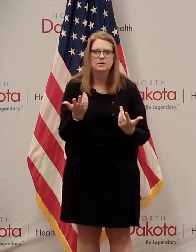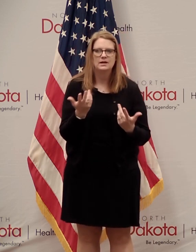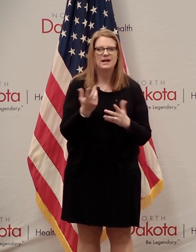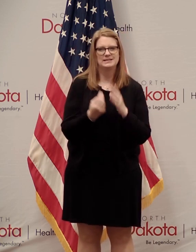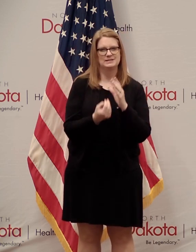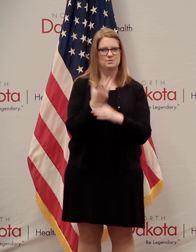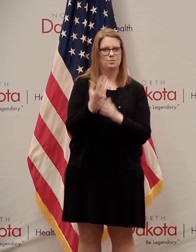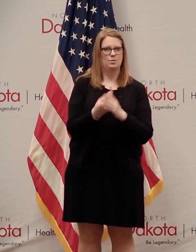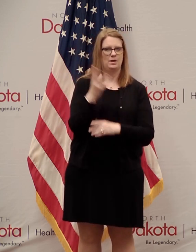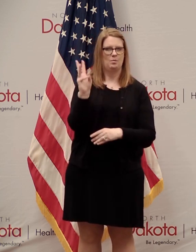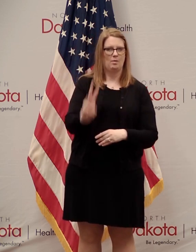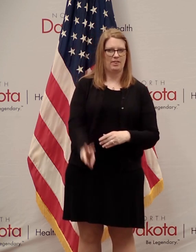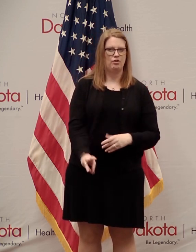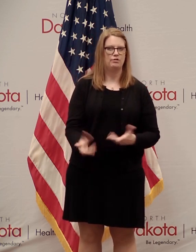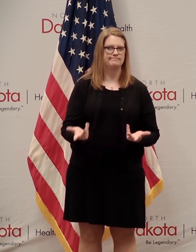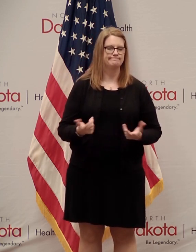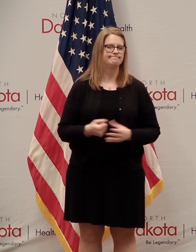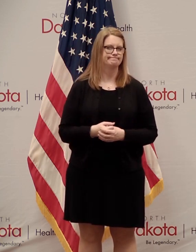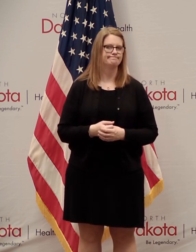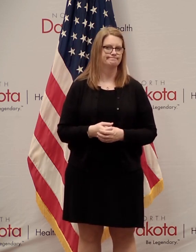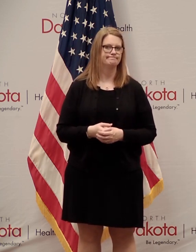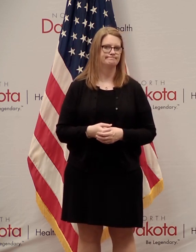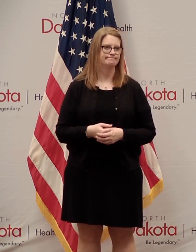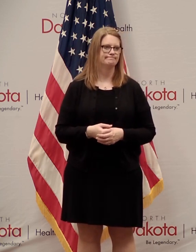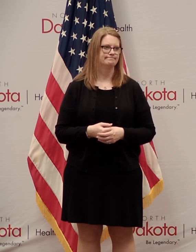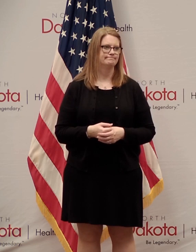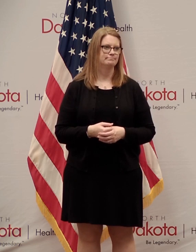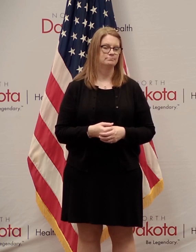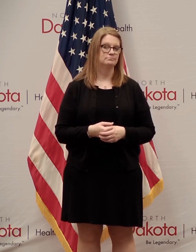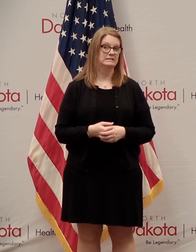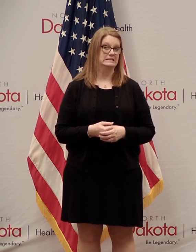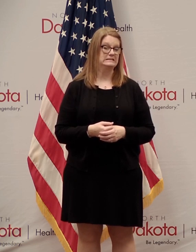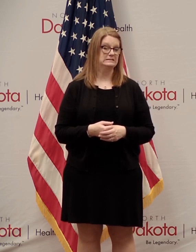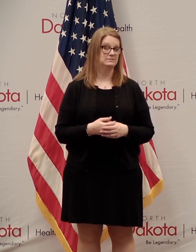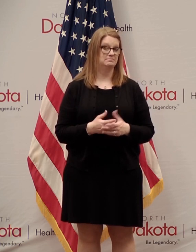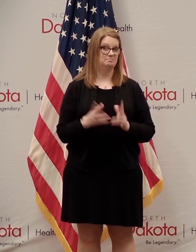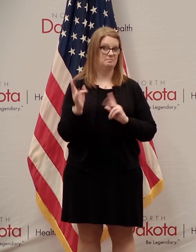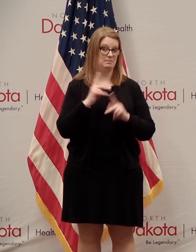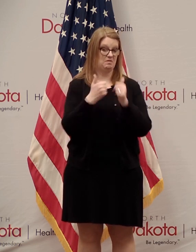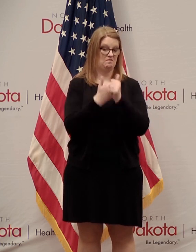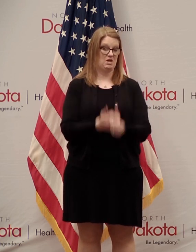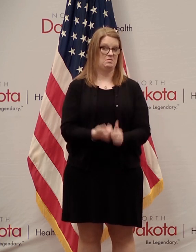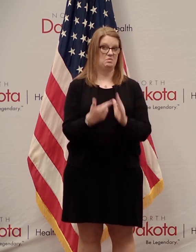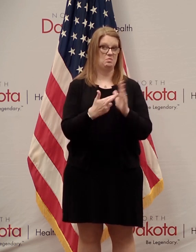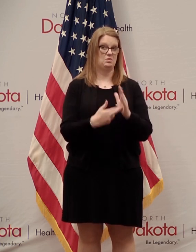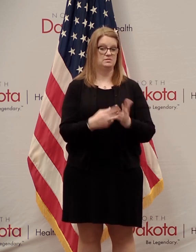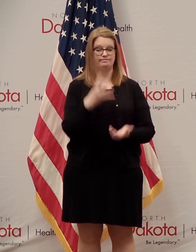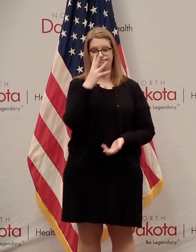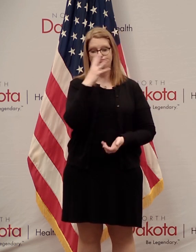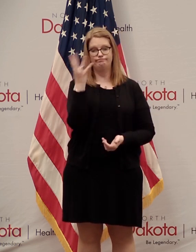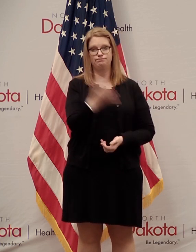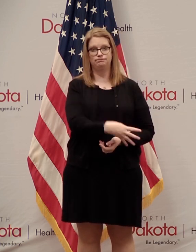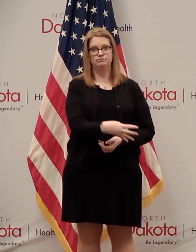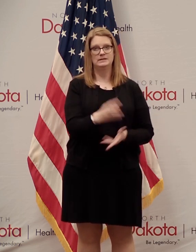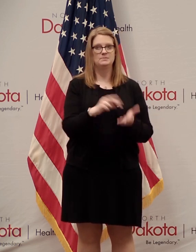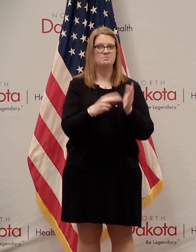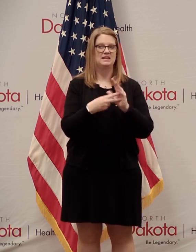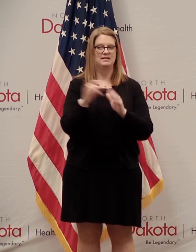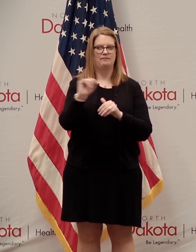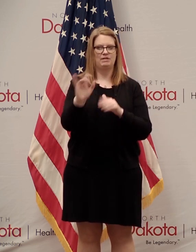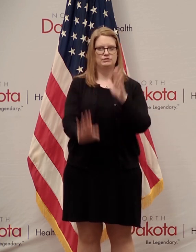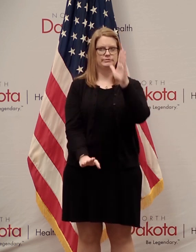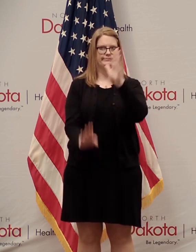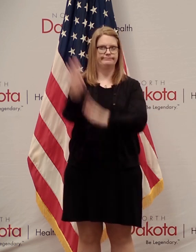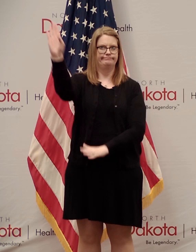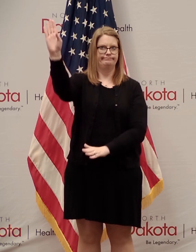weather in North Dakota. And so I think we have the potential to see compliance go down, which could help infections go up.